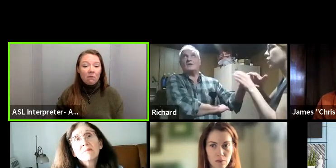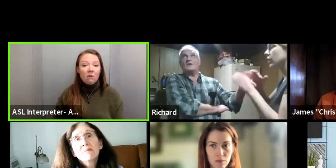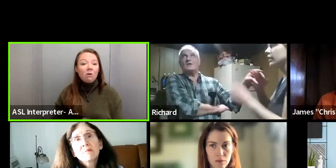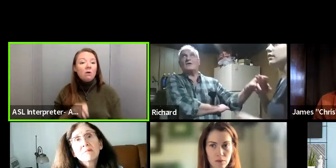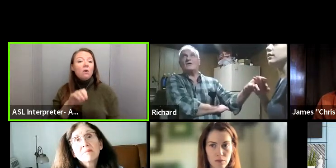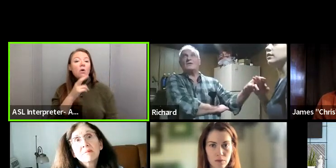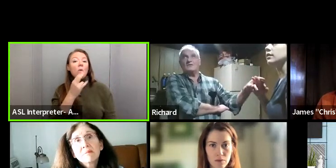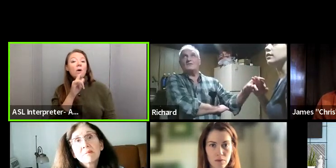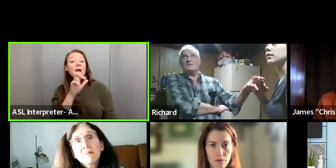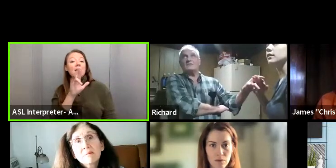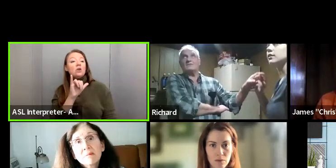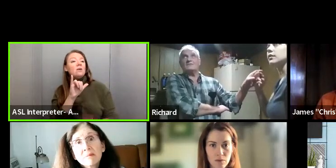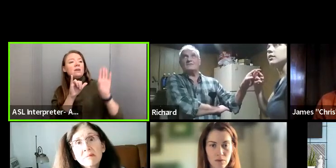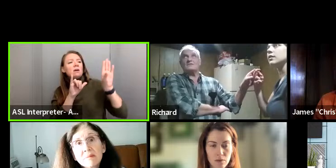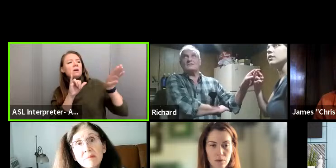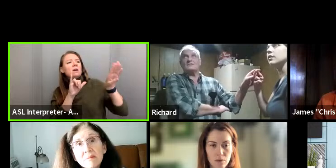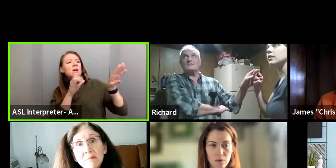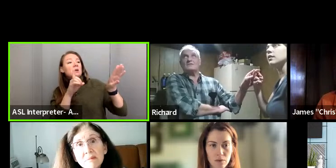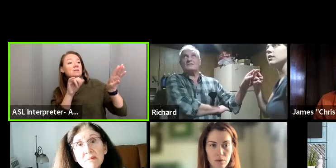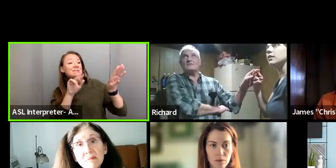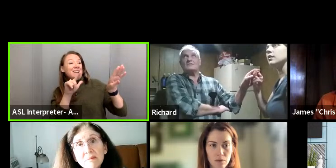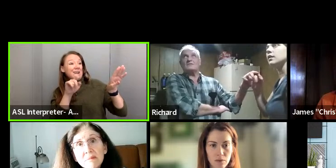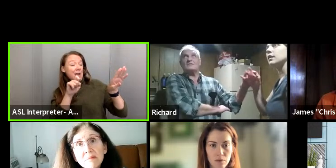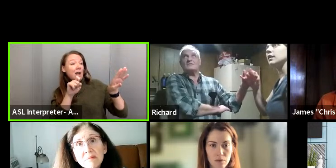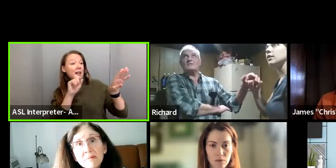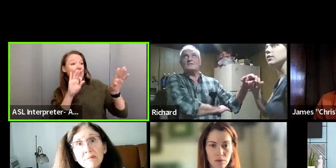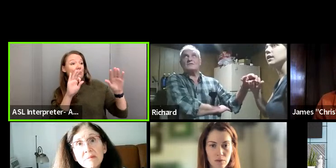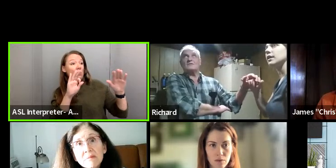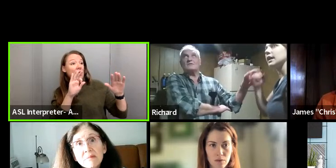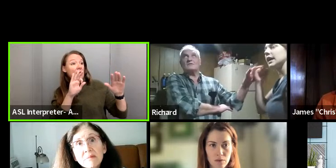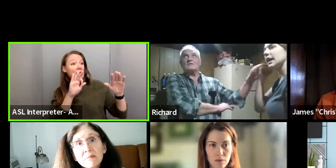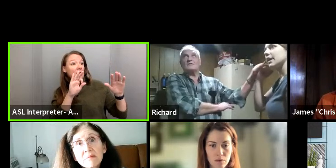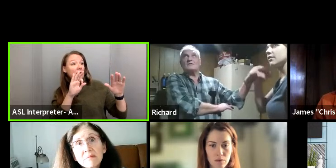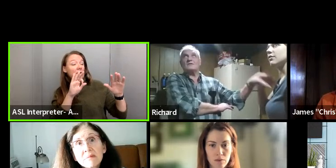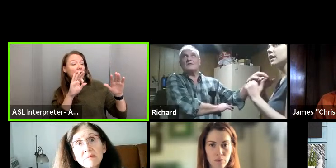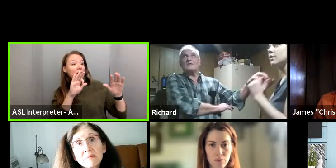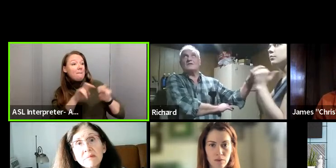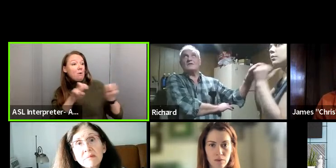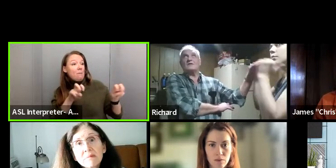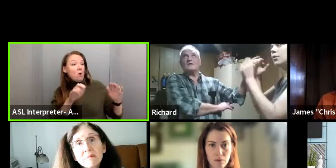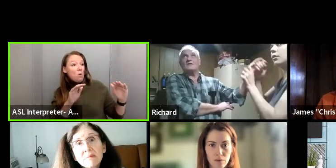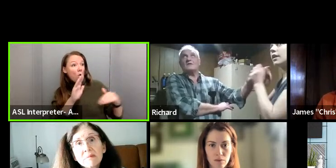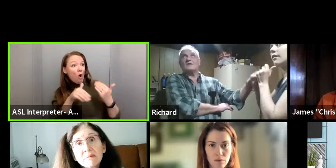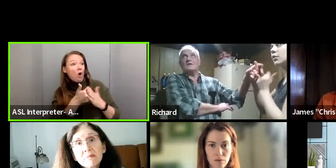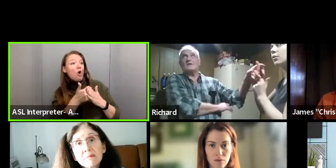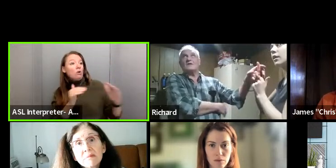Danielle, if we promote everyone to panelist, is that going to work on your end or is that going to get clunky?